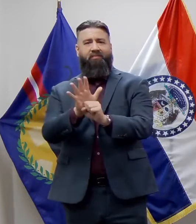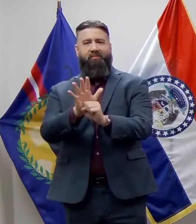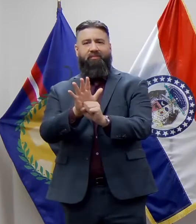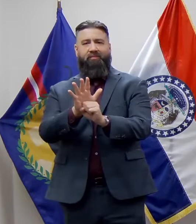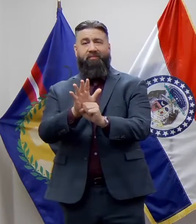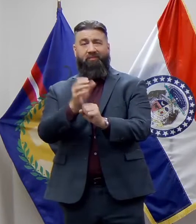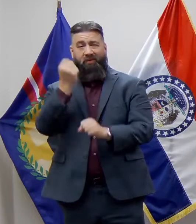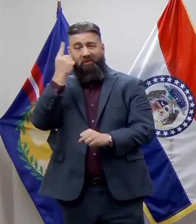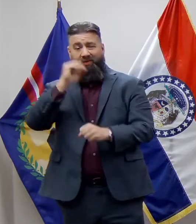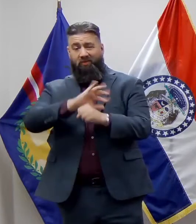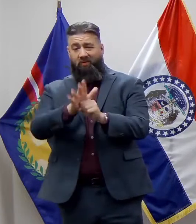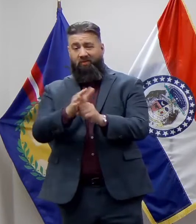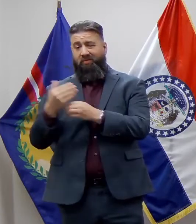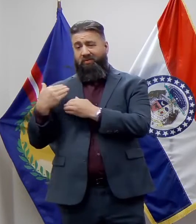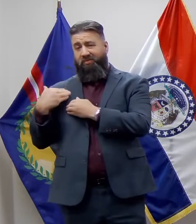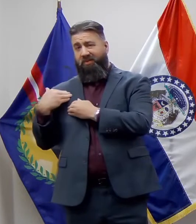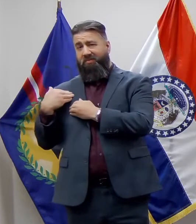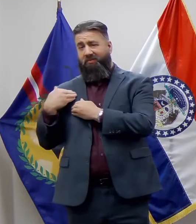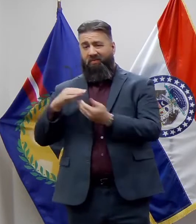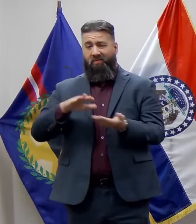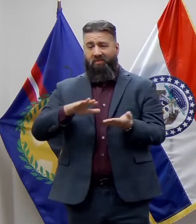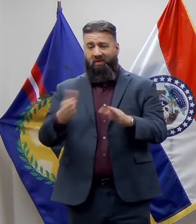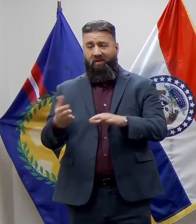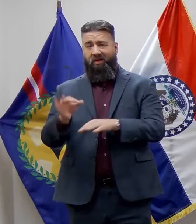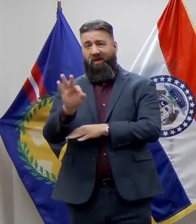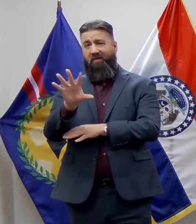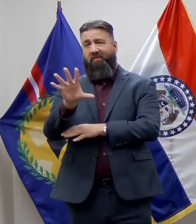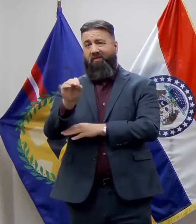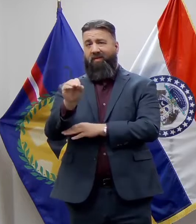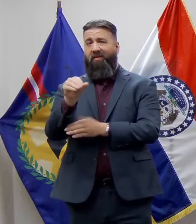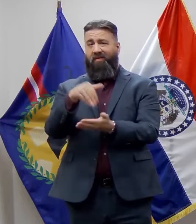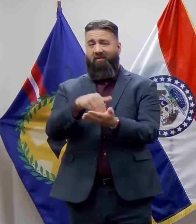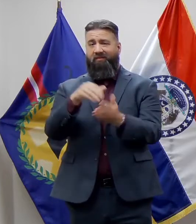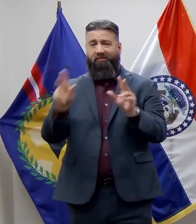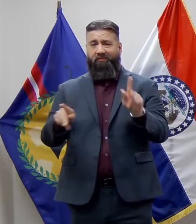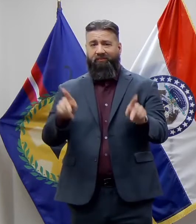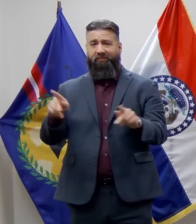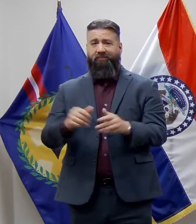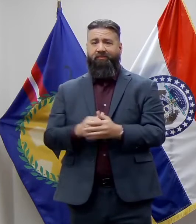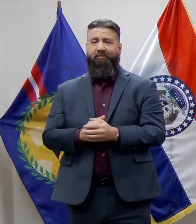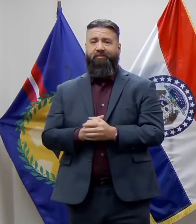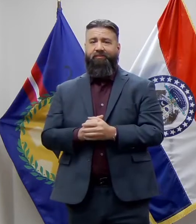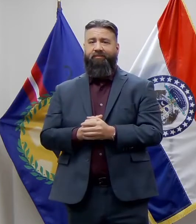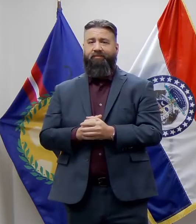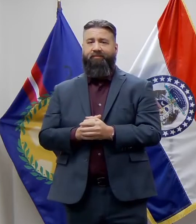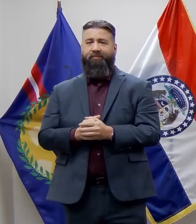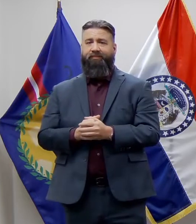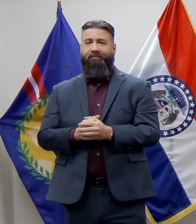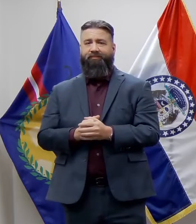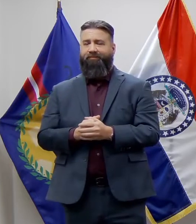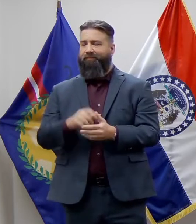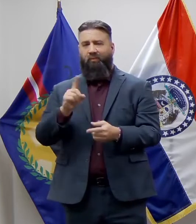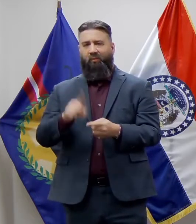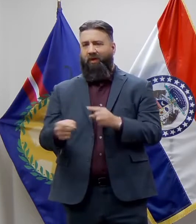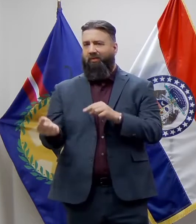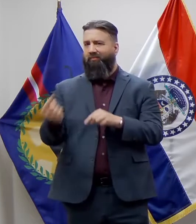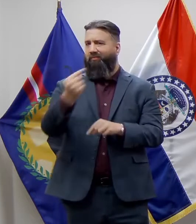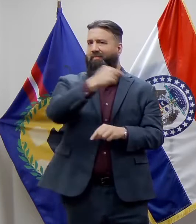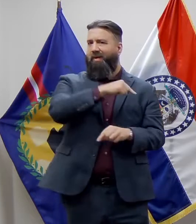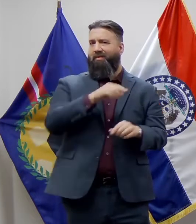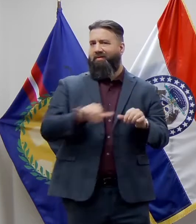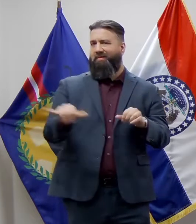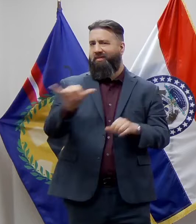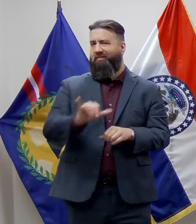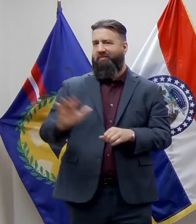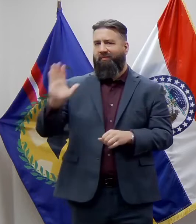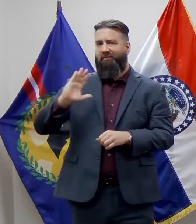responsible for the lives of nearly 950,000 Americans. We can't be like we were before, with so many lives lost